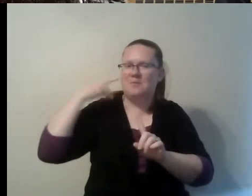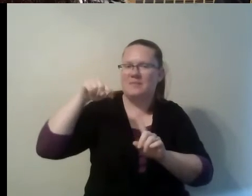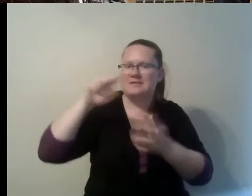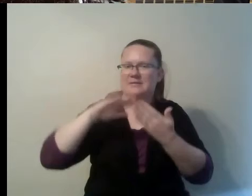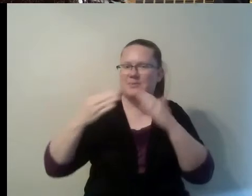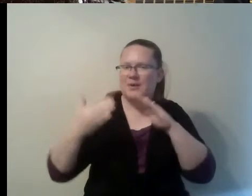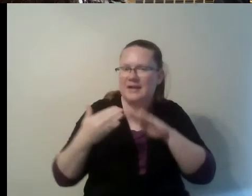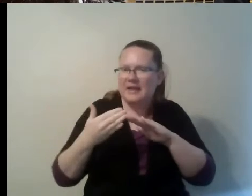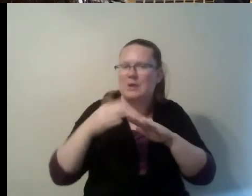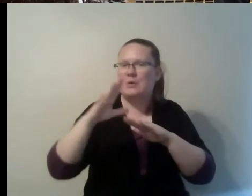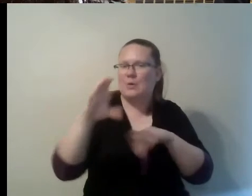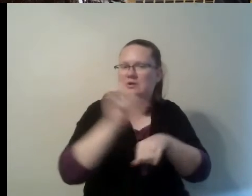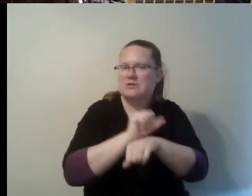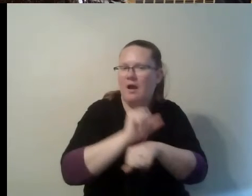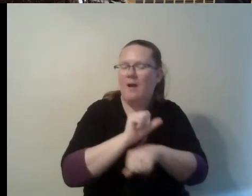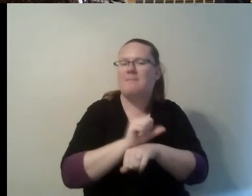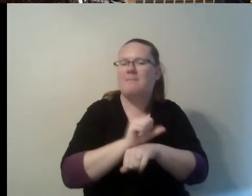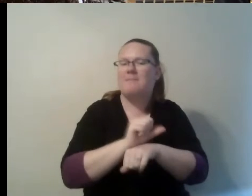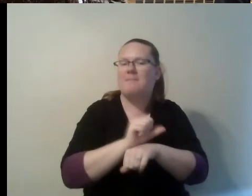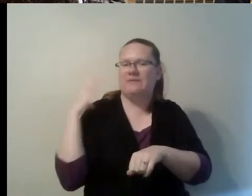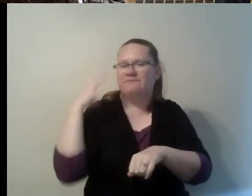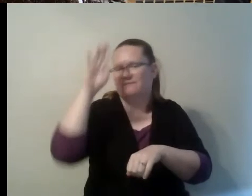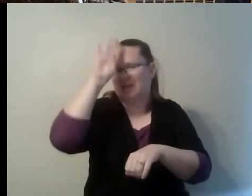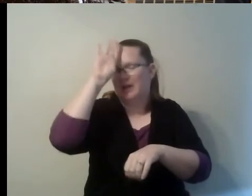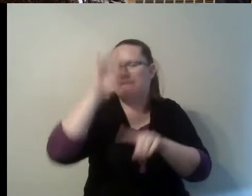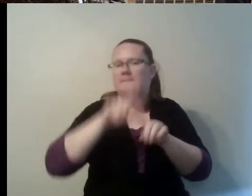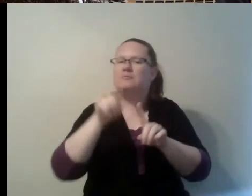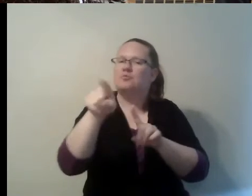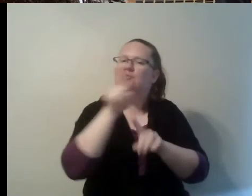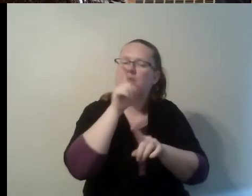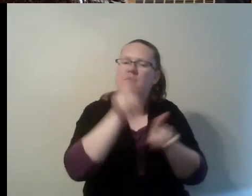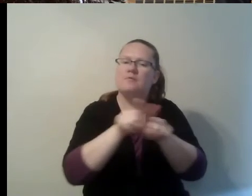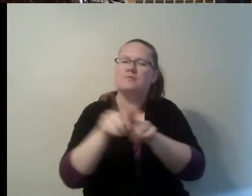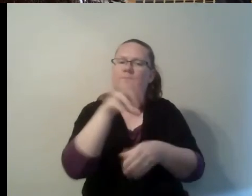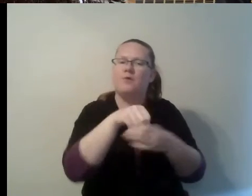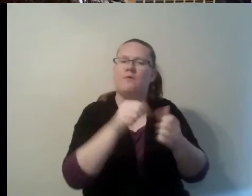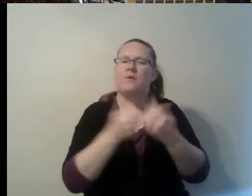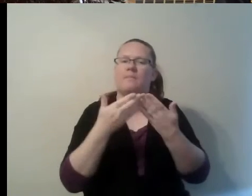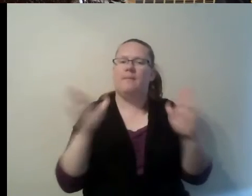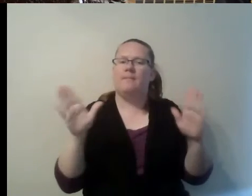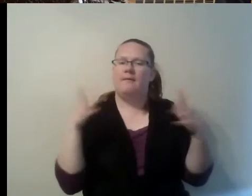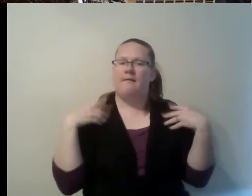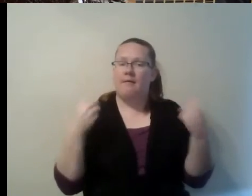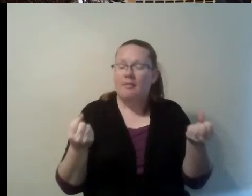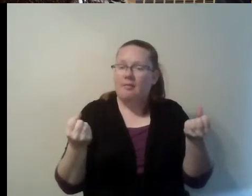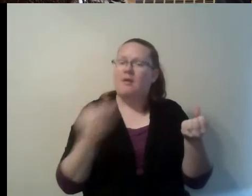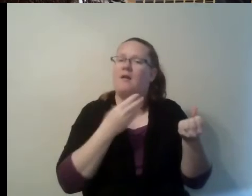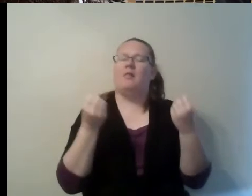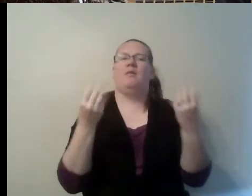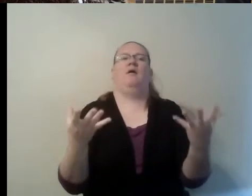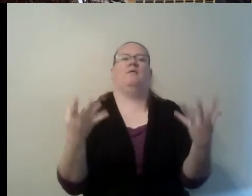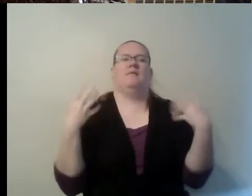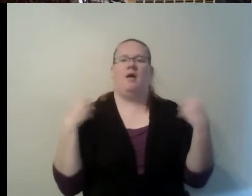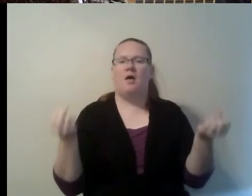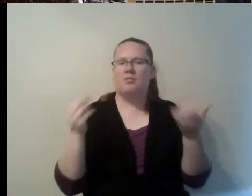from your job as Toledo Fire Chief, but you're also involved very heavily in public health and a lot of health coalitions,